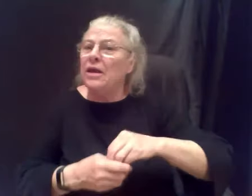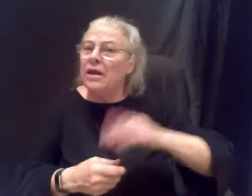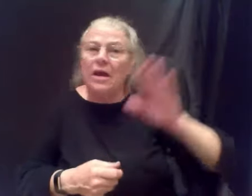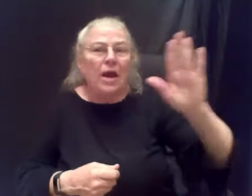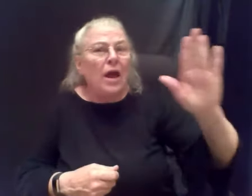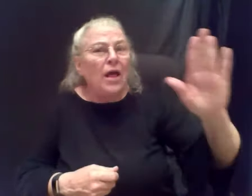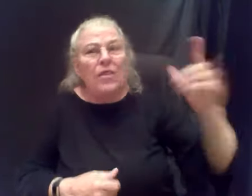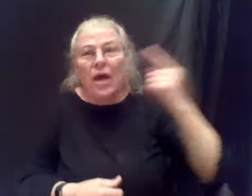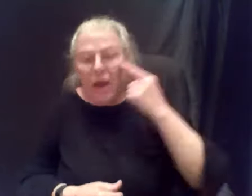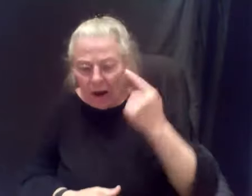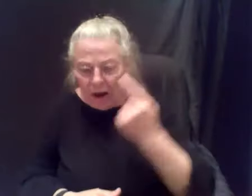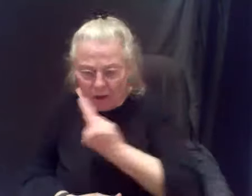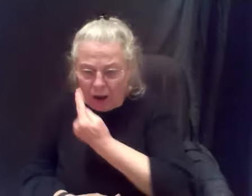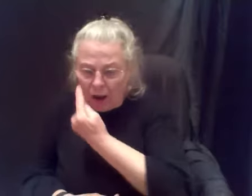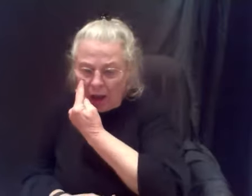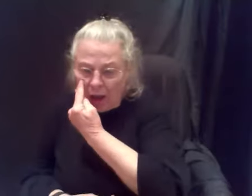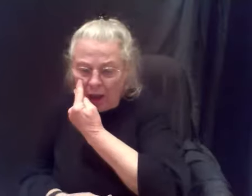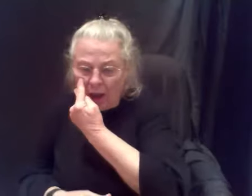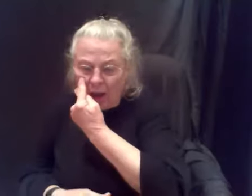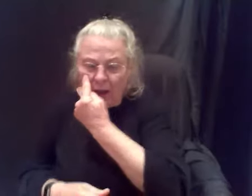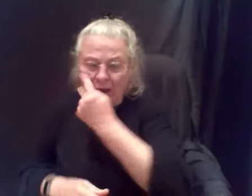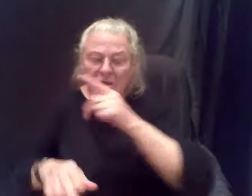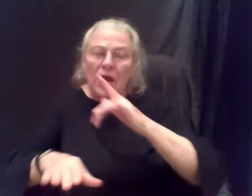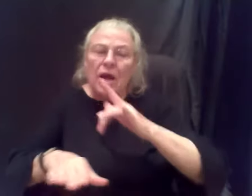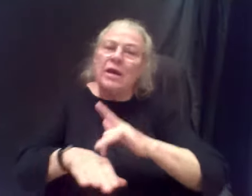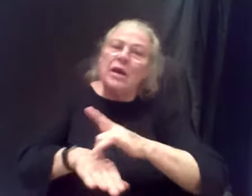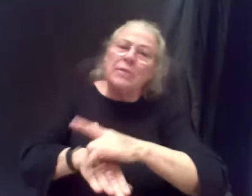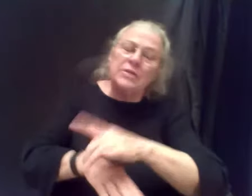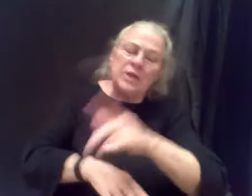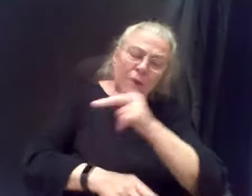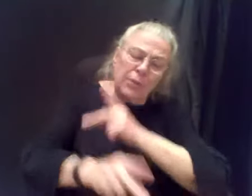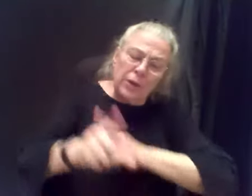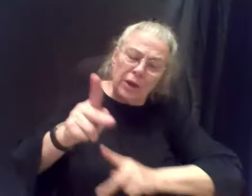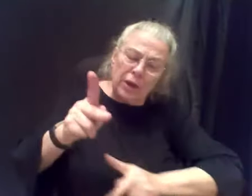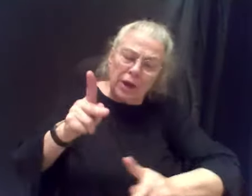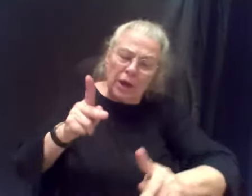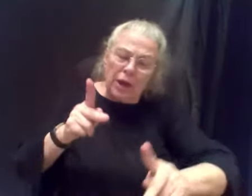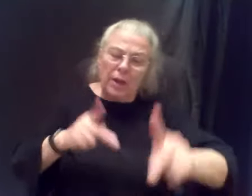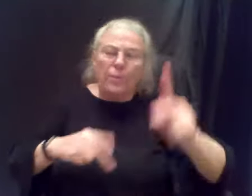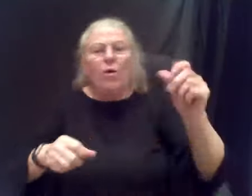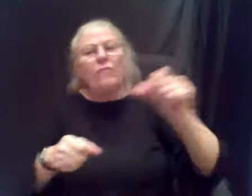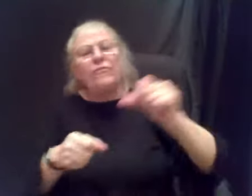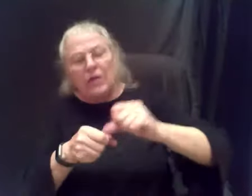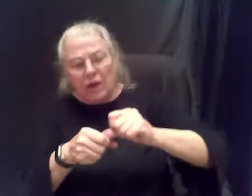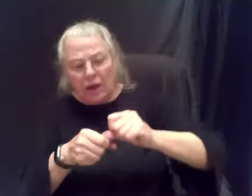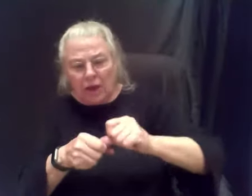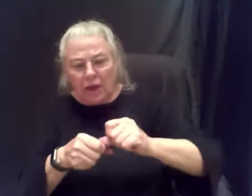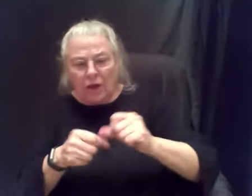in their eyes. Empty people filled